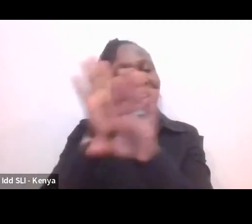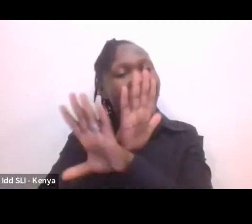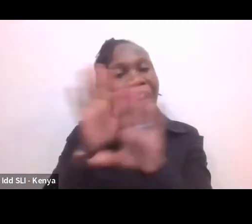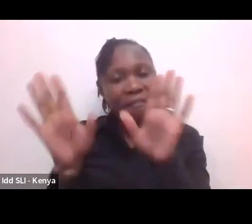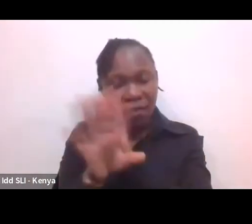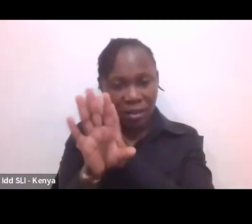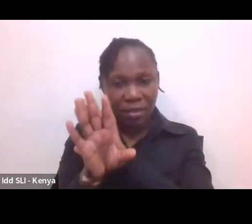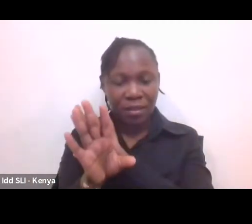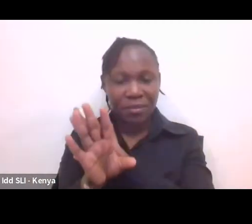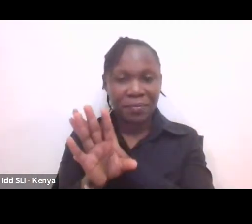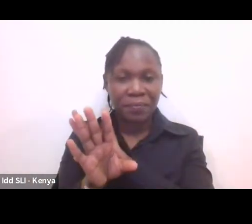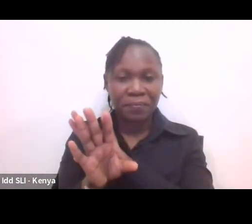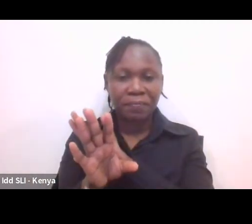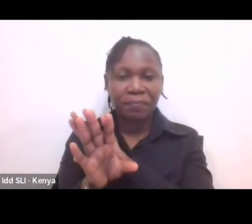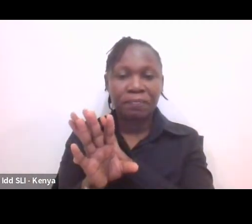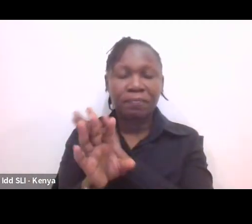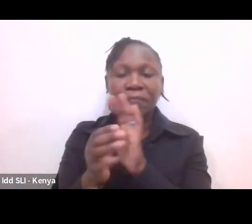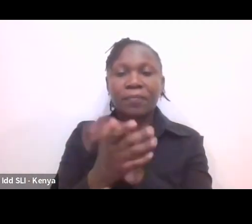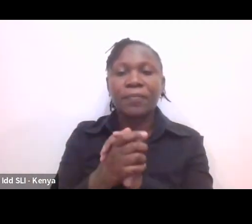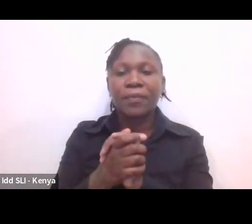emerge in the next few minutes.